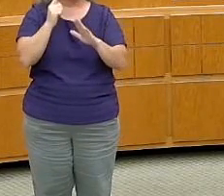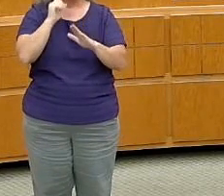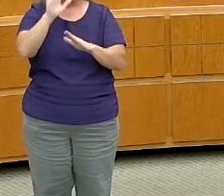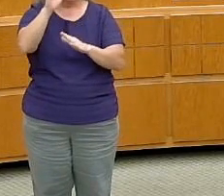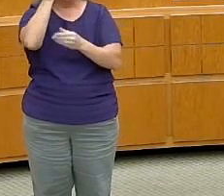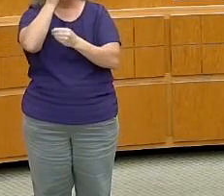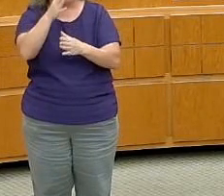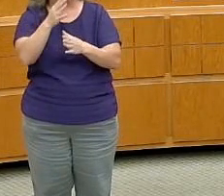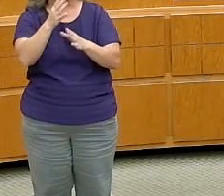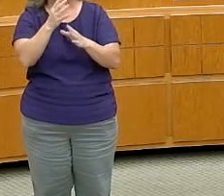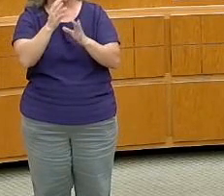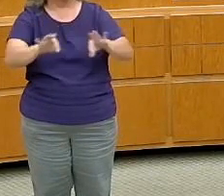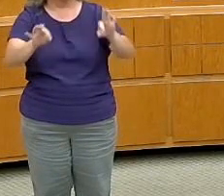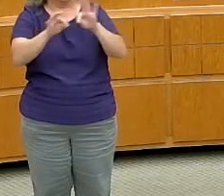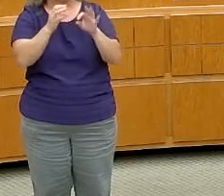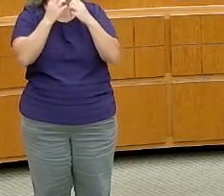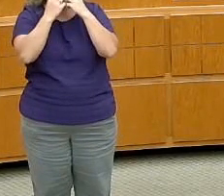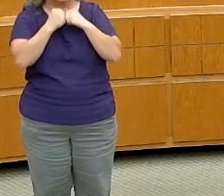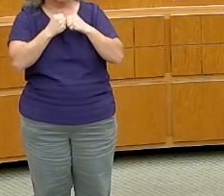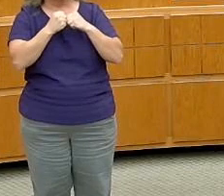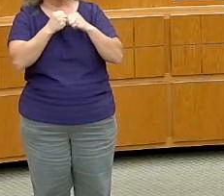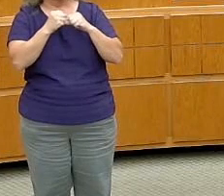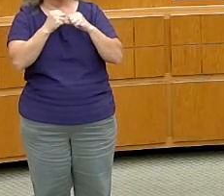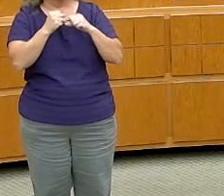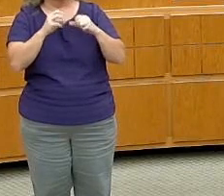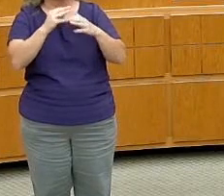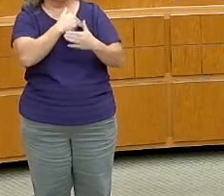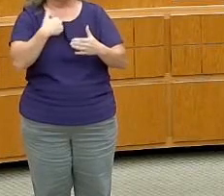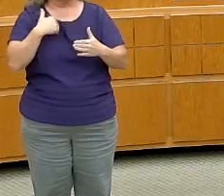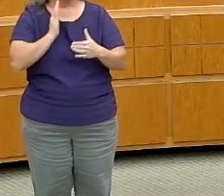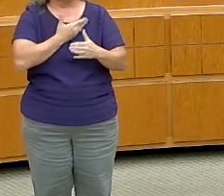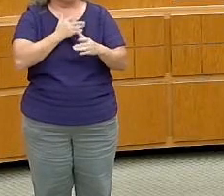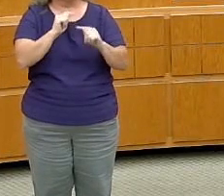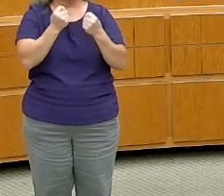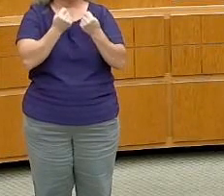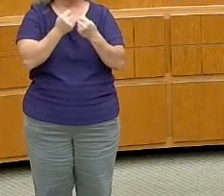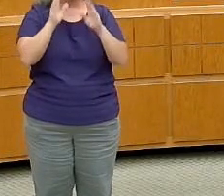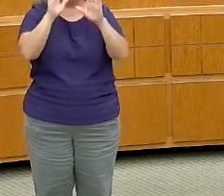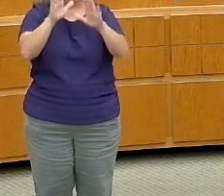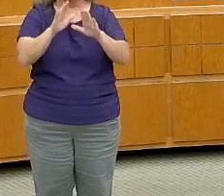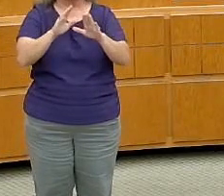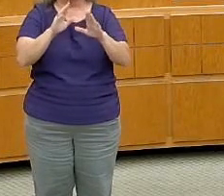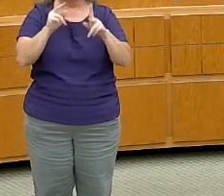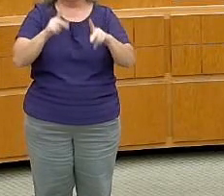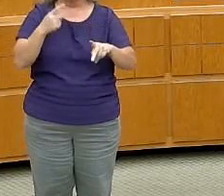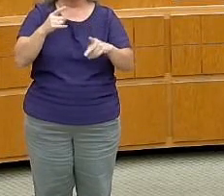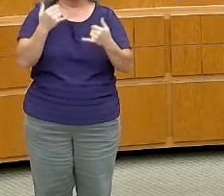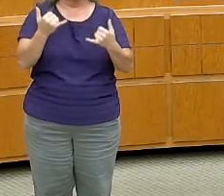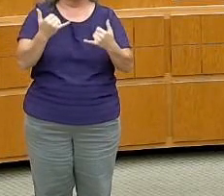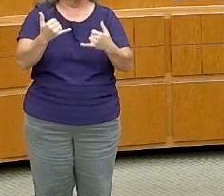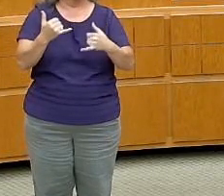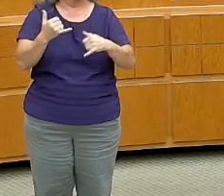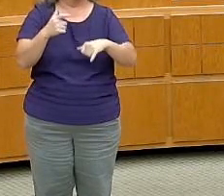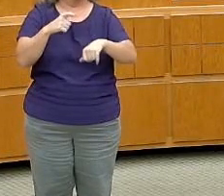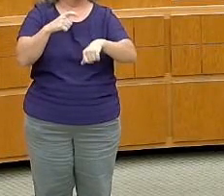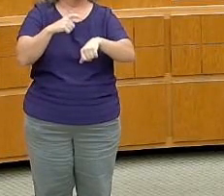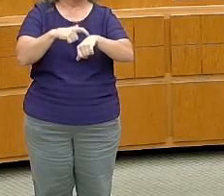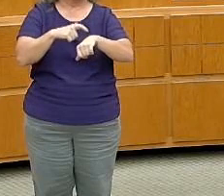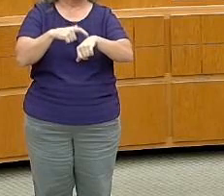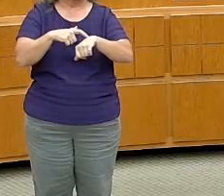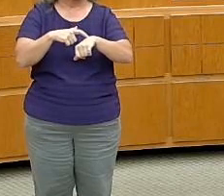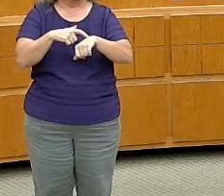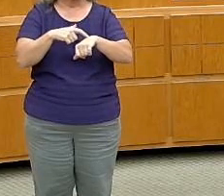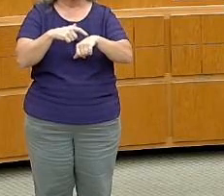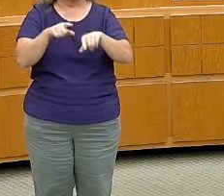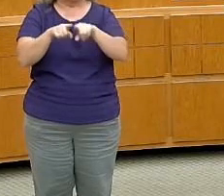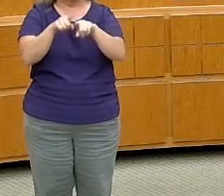We're so glad he's a part of our team, and an excellent person, especially for this time, being a specialist